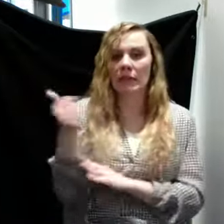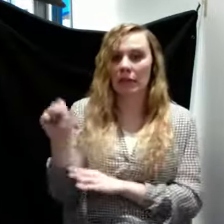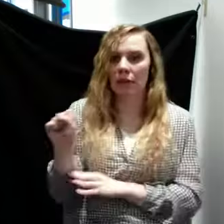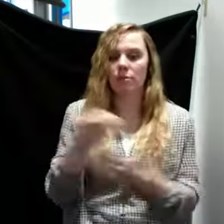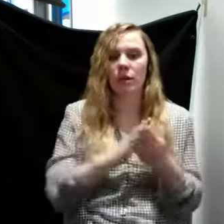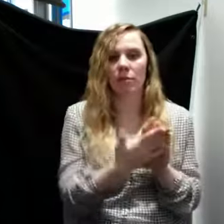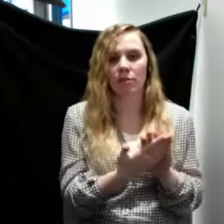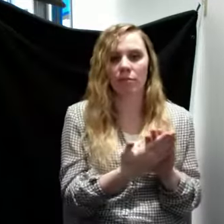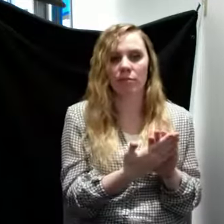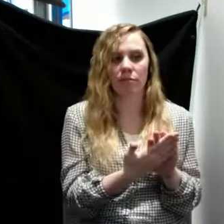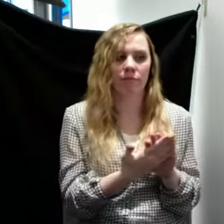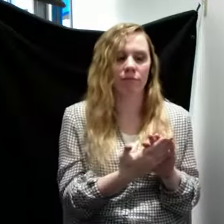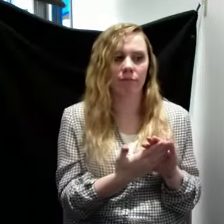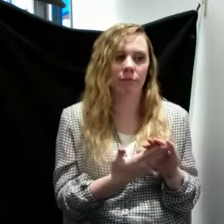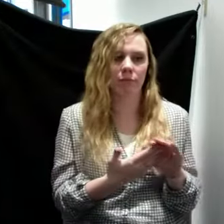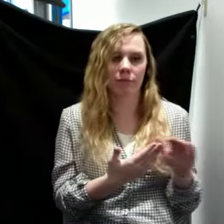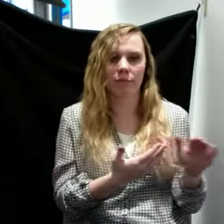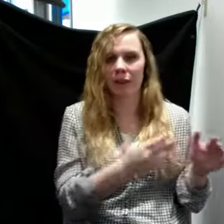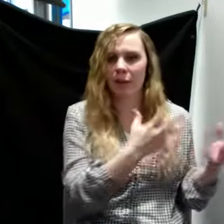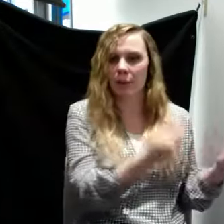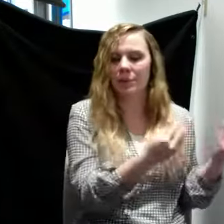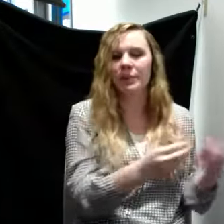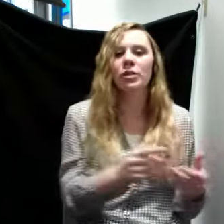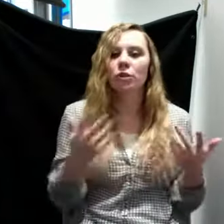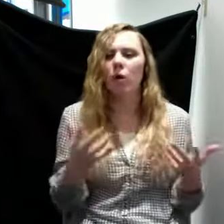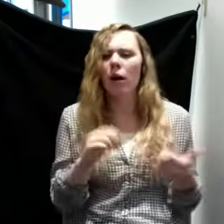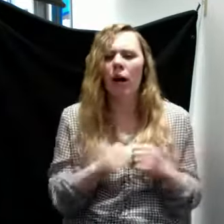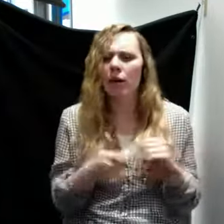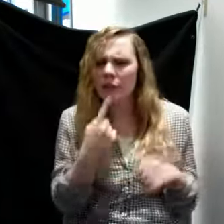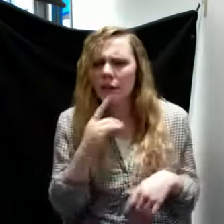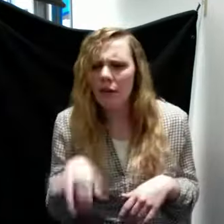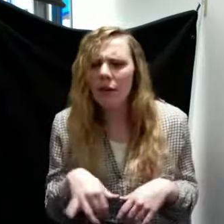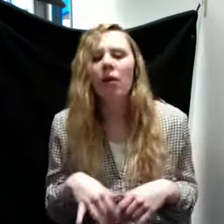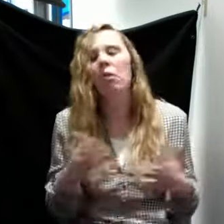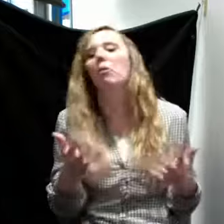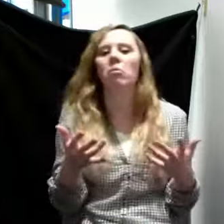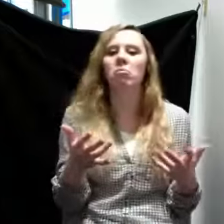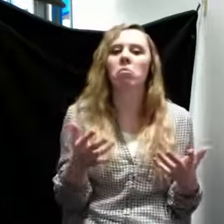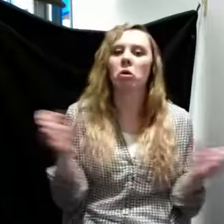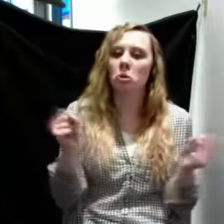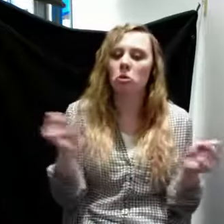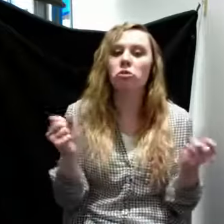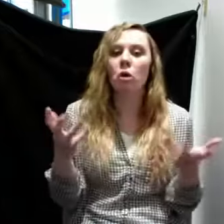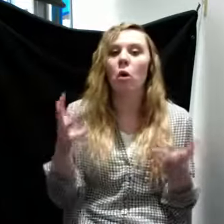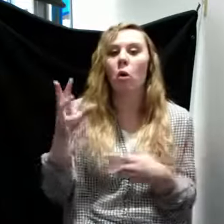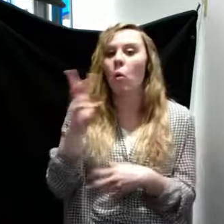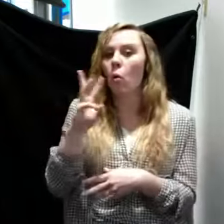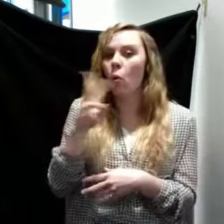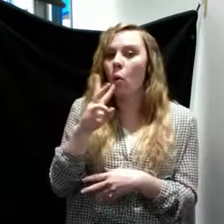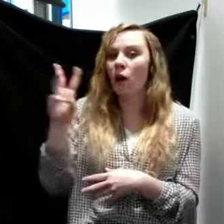to say take the heat out of it? Cool it. If you cool water vapor, it turns into liquid. If you cool liquid, it turns into